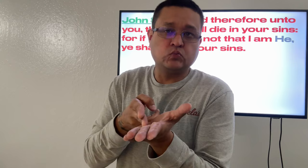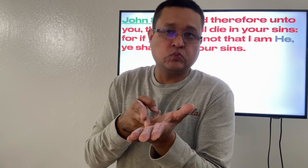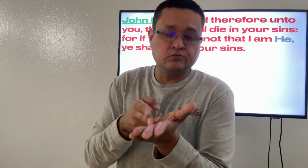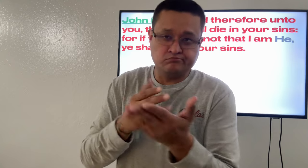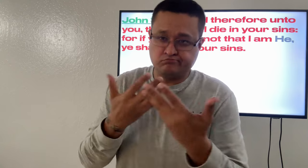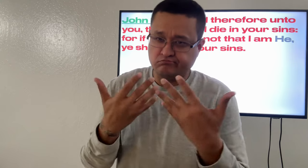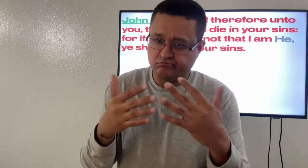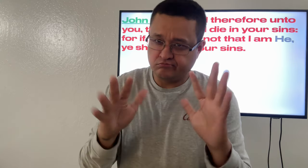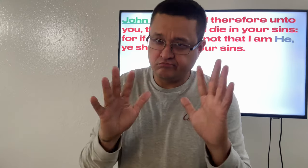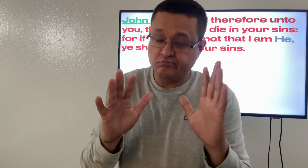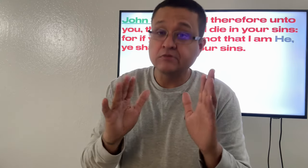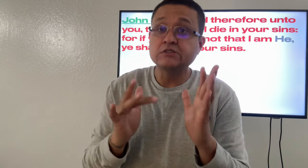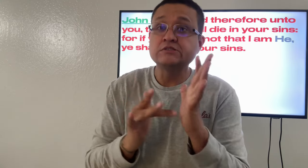Whatever he speaks is truth.